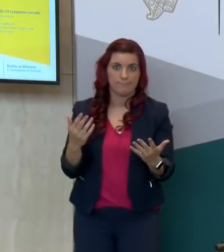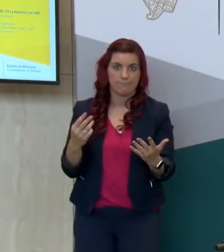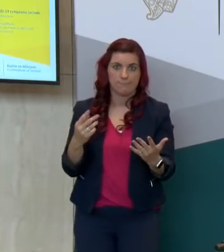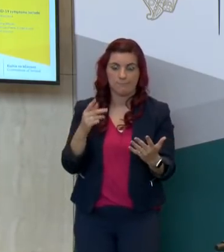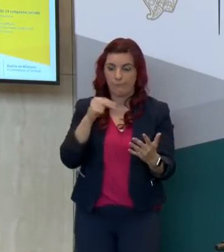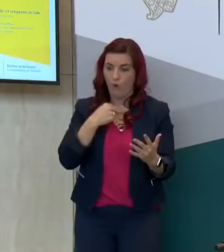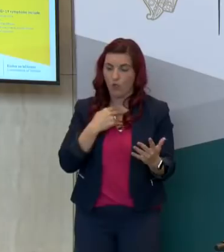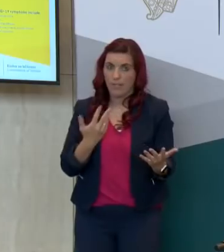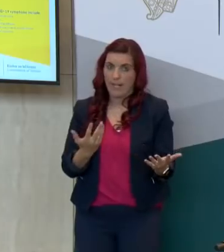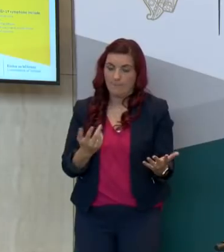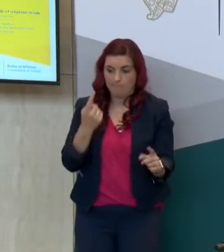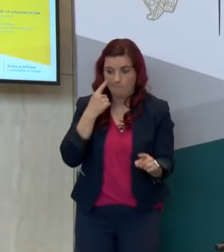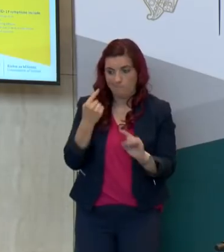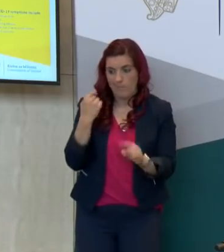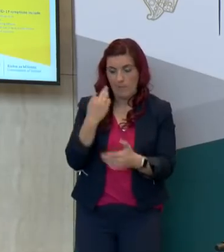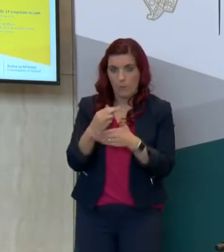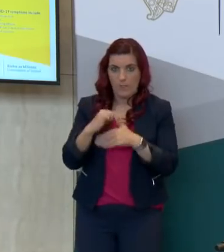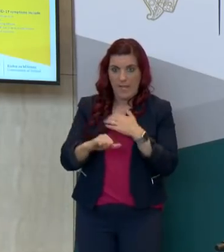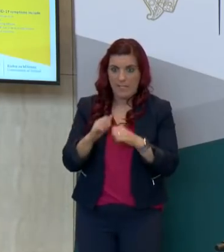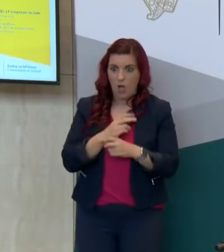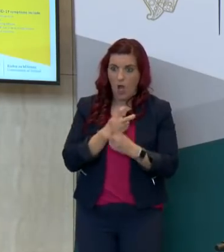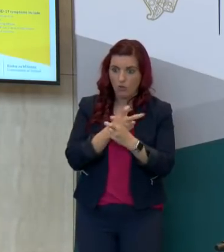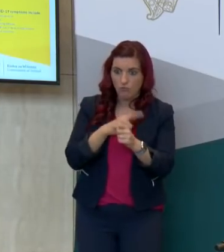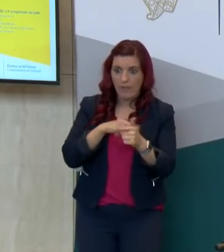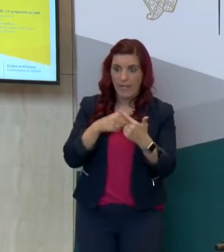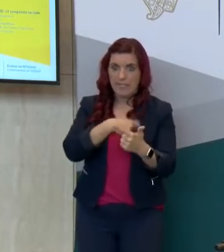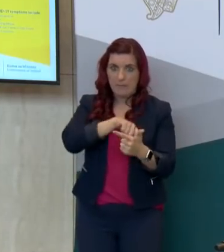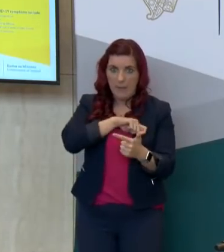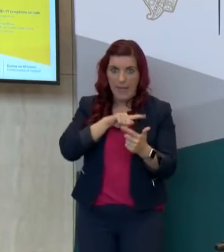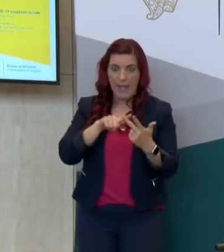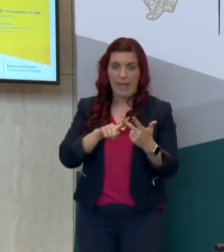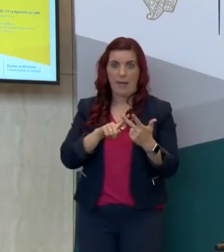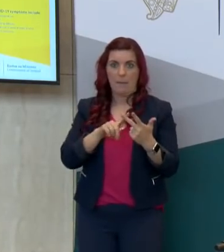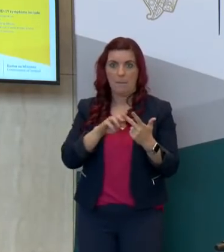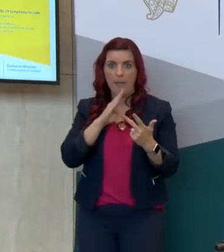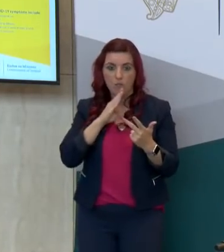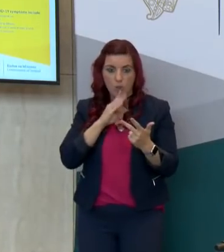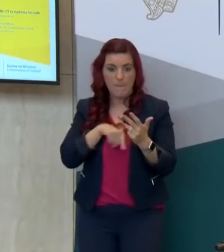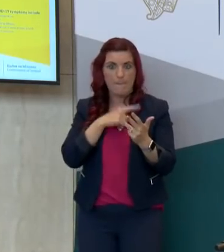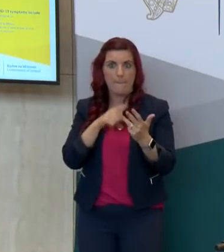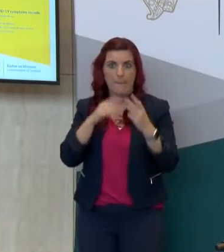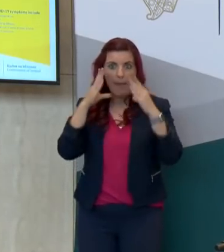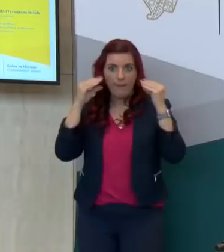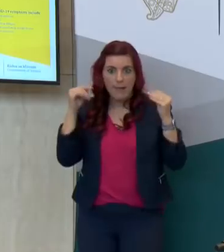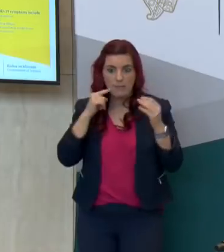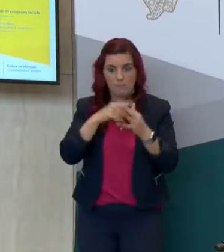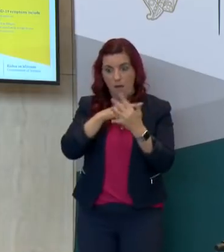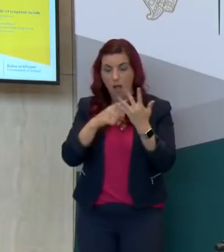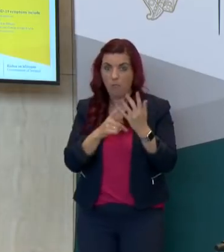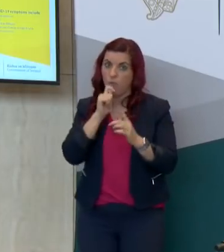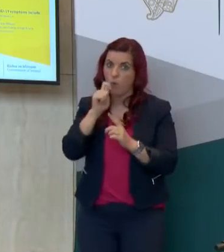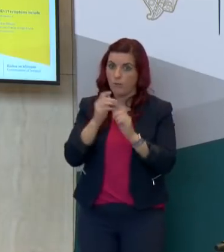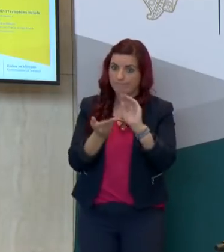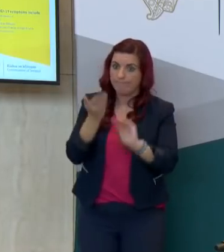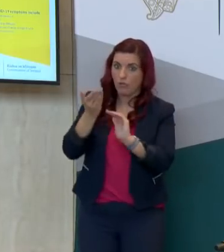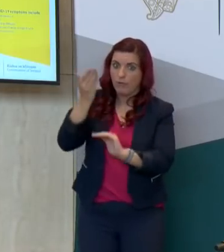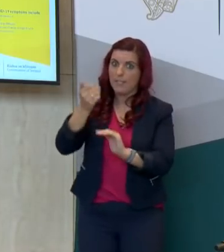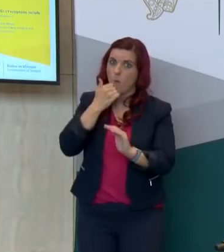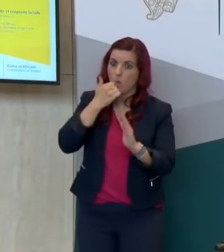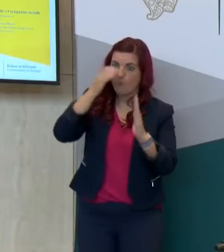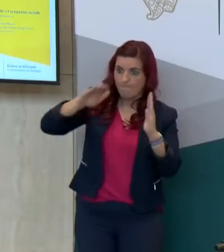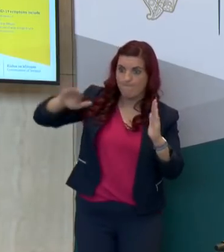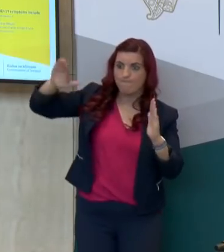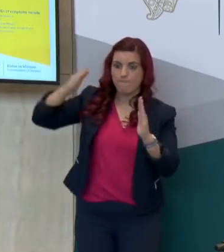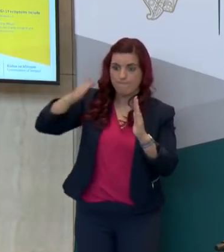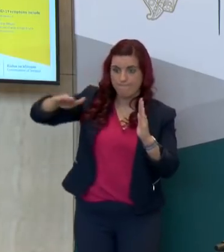internationally in the last number of days, Austria, Spain, Belgium, the Netherlands, all reporting increases in cases. Belgium were supposed to move